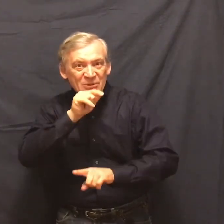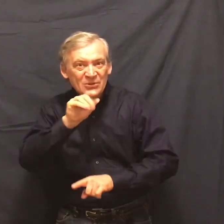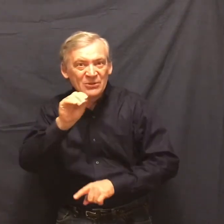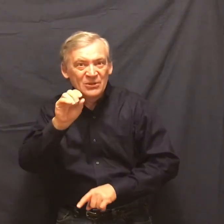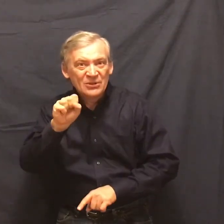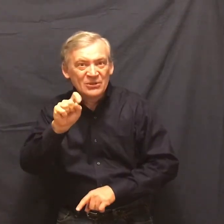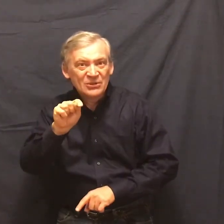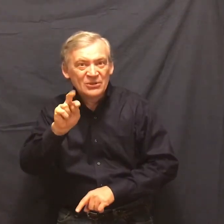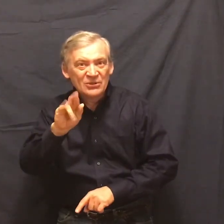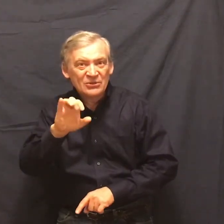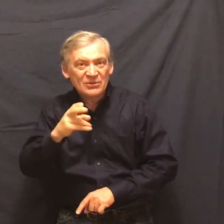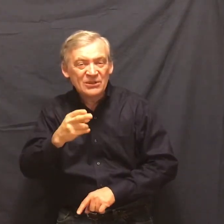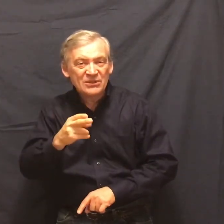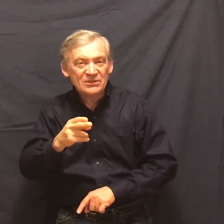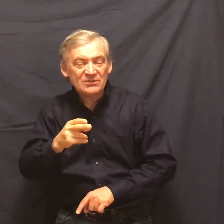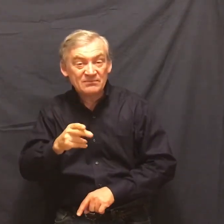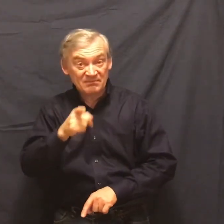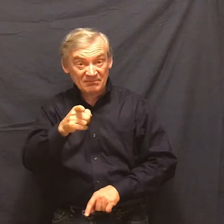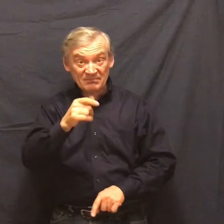"I'm looking for Curly," she said.